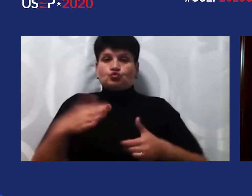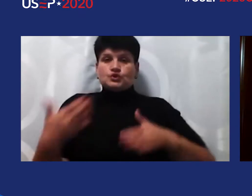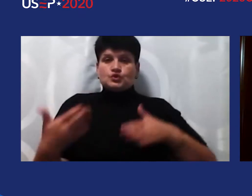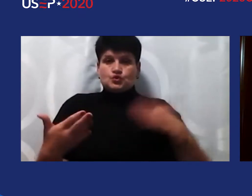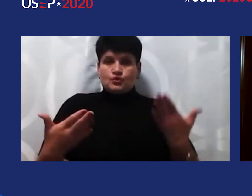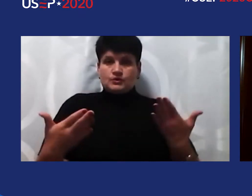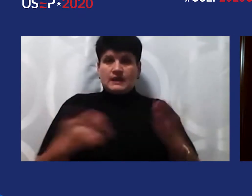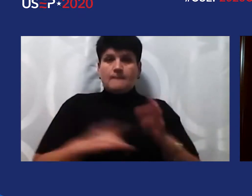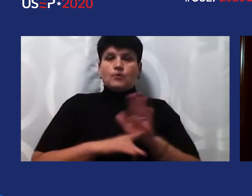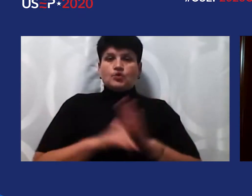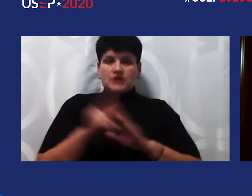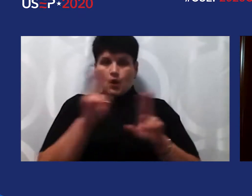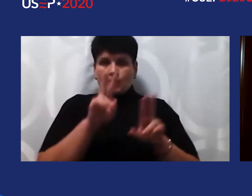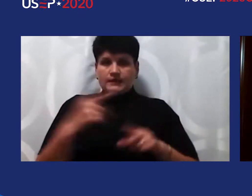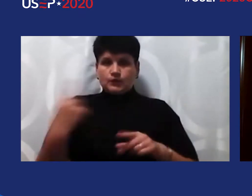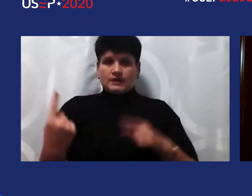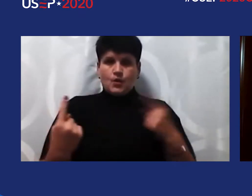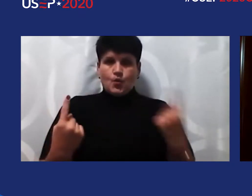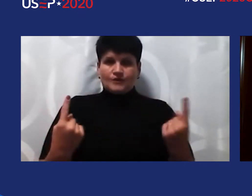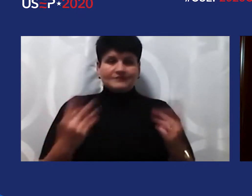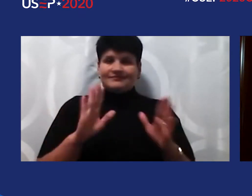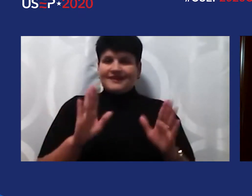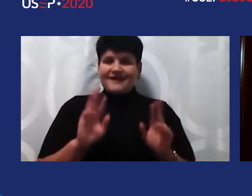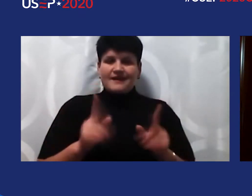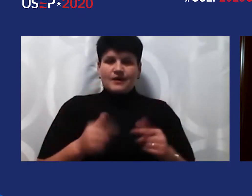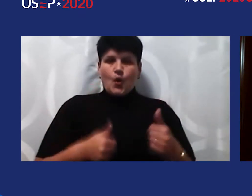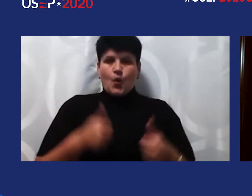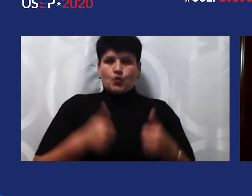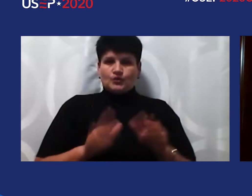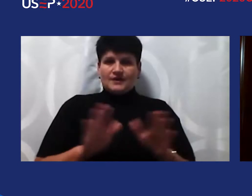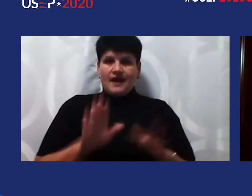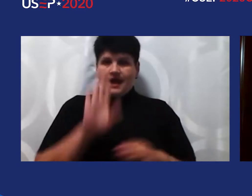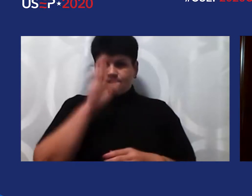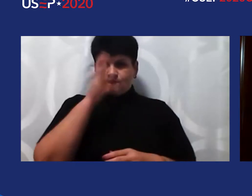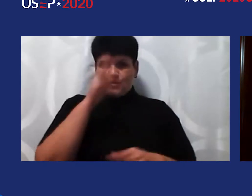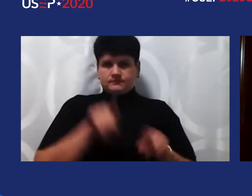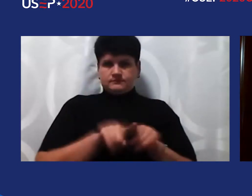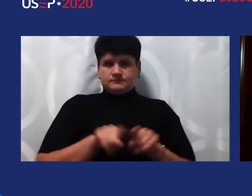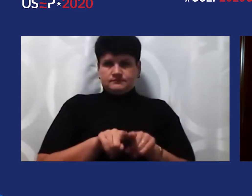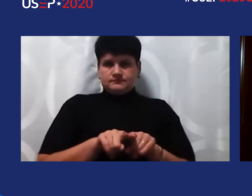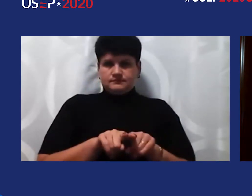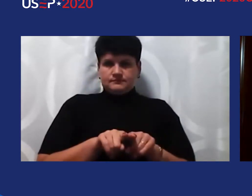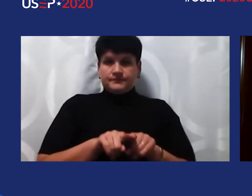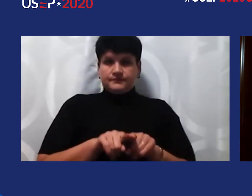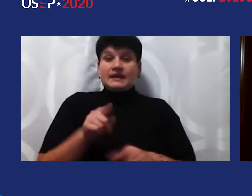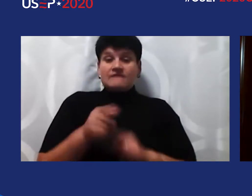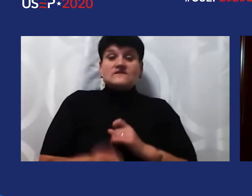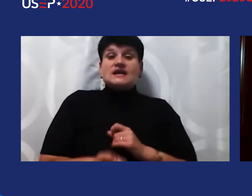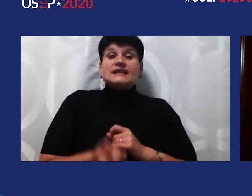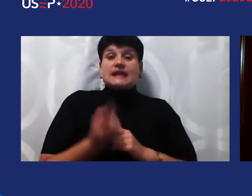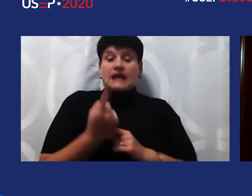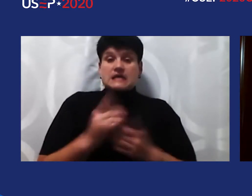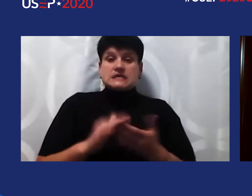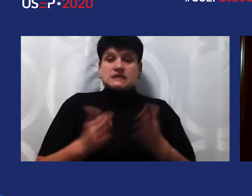The competing sides should start considering each other not only as competitors, but as enemies, as